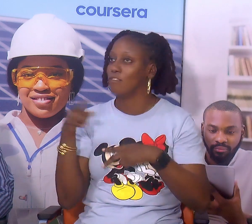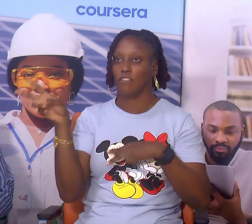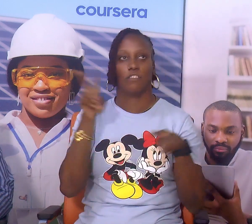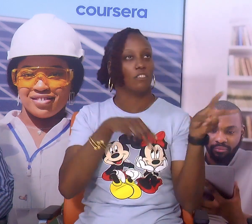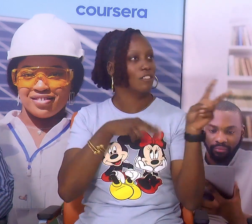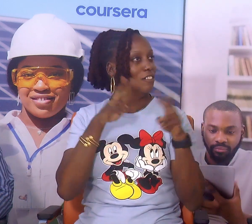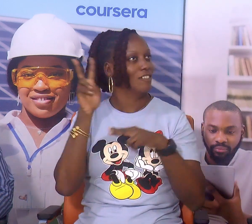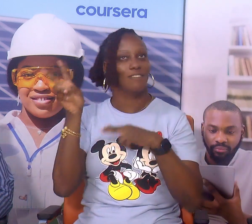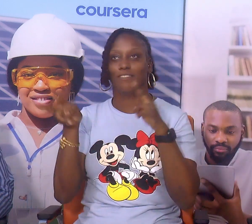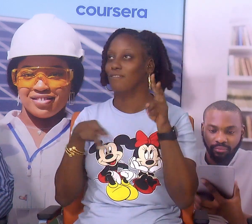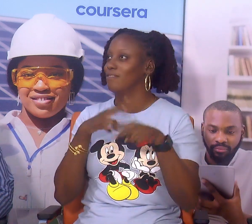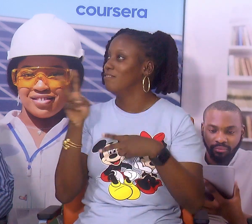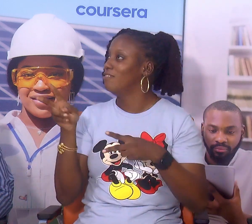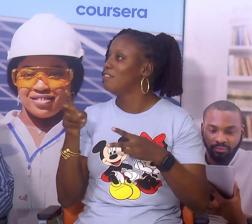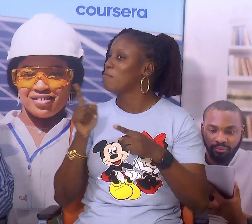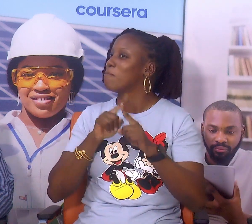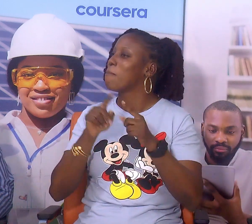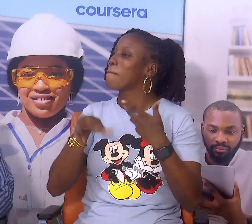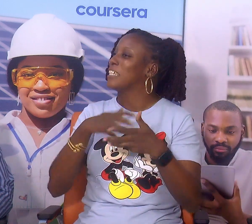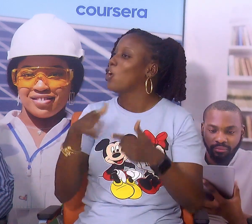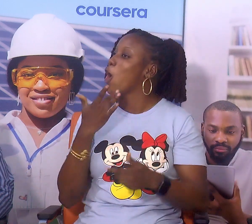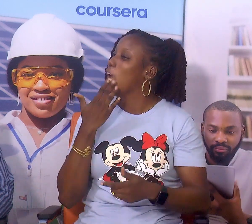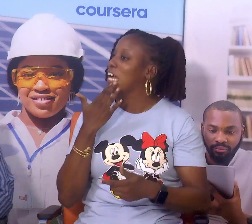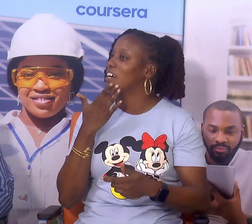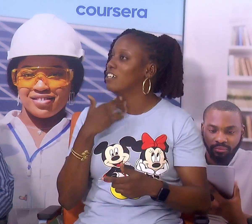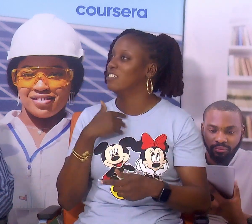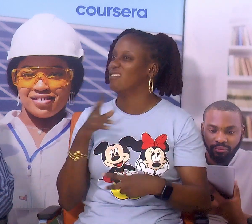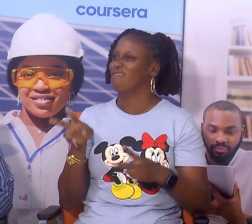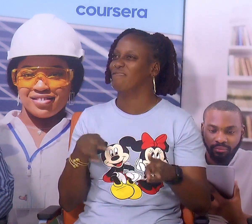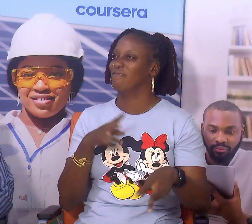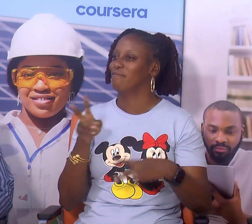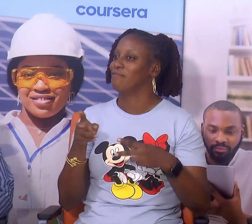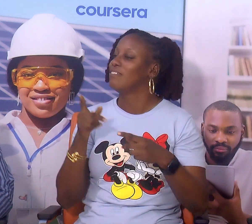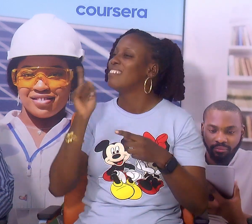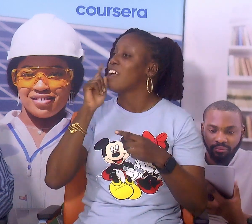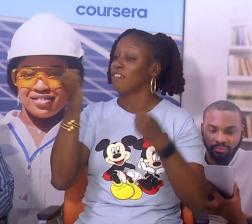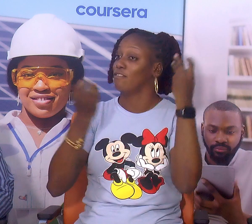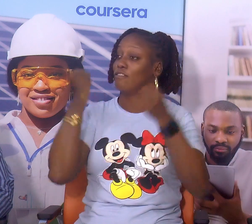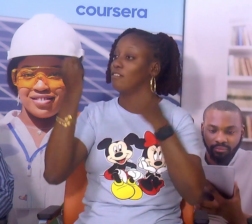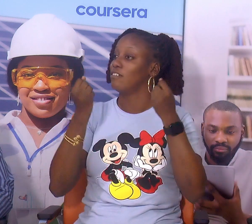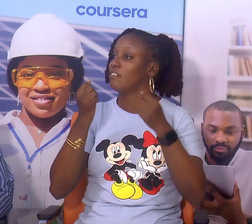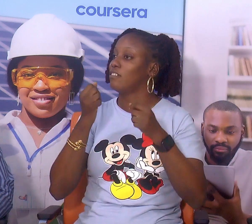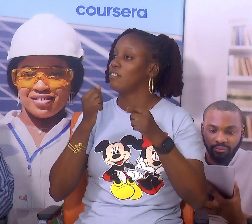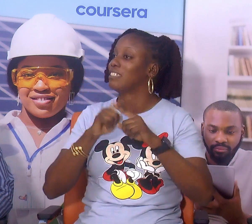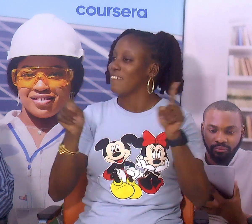And I saw so many deaf people who came, and I was looking all around. It was really